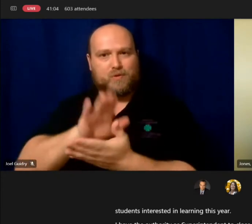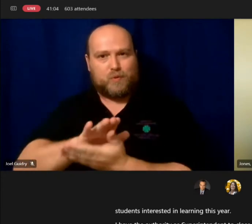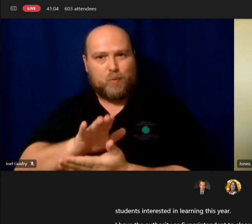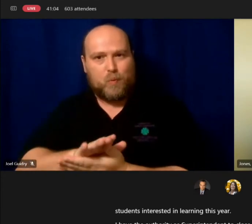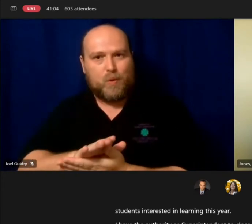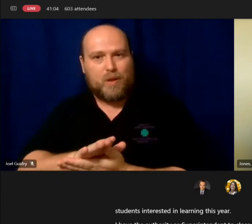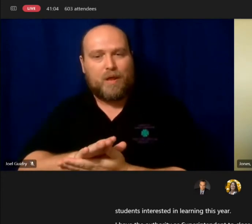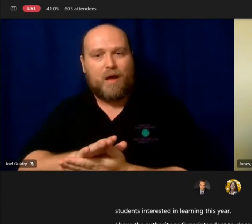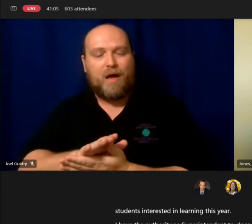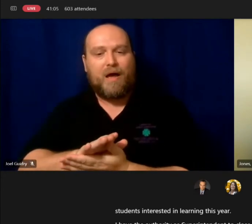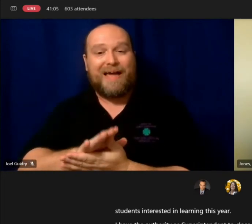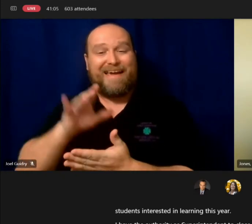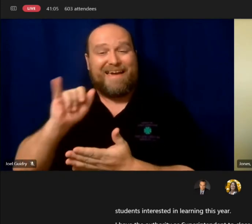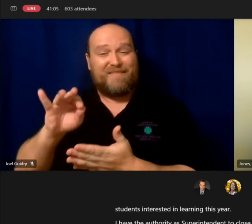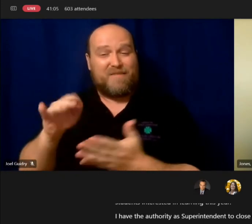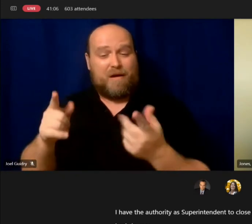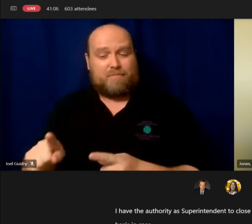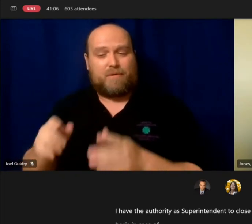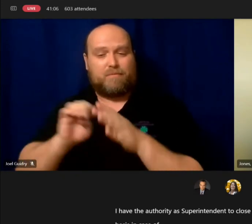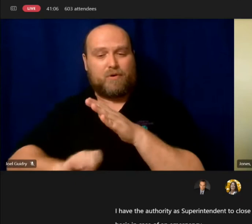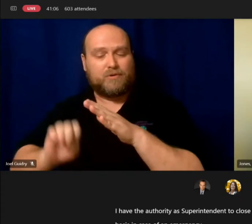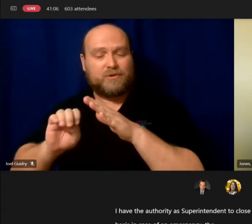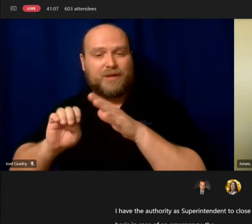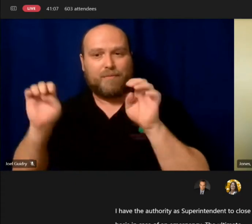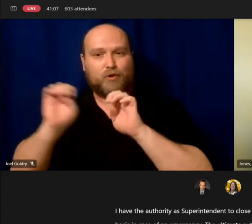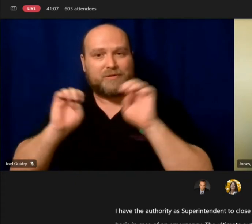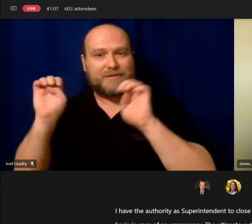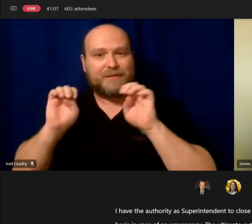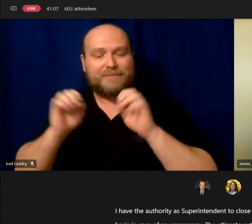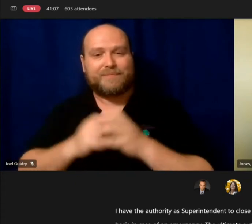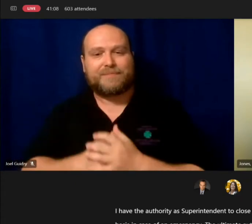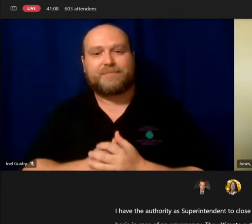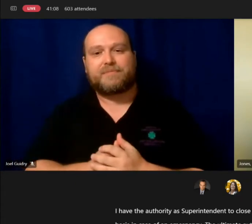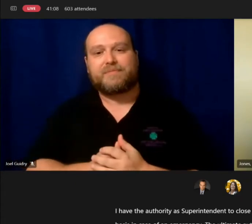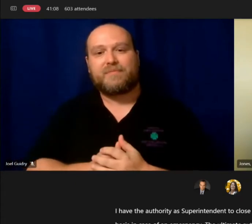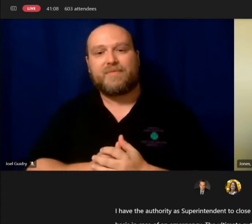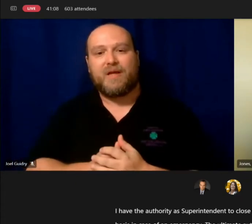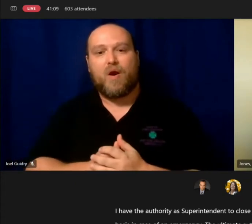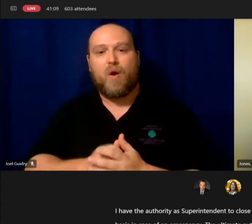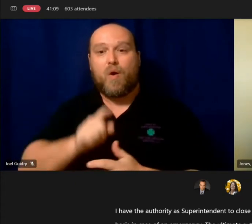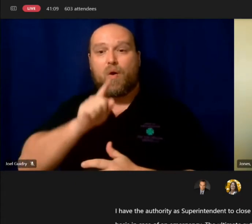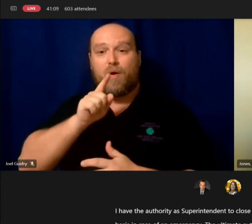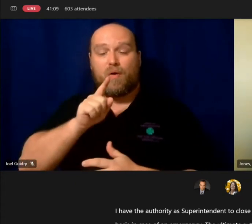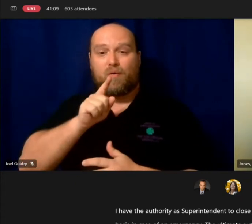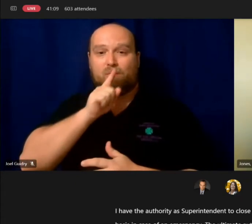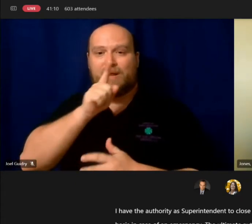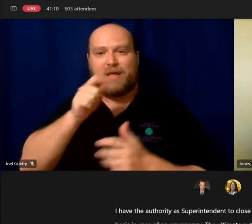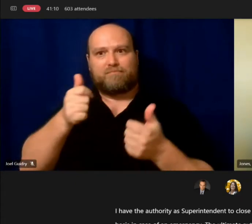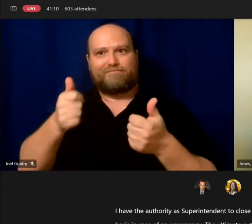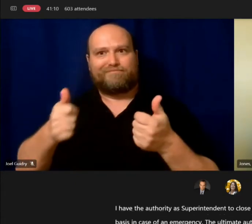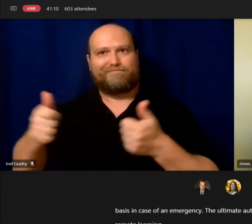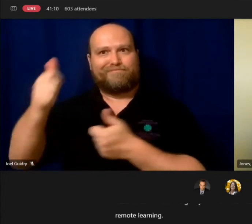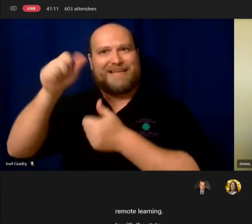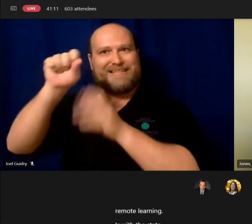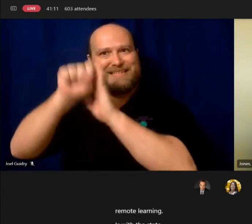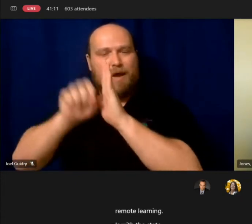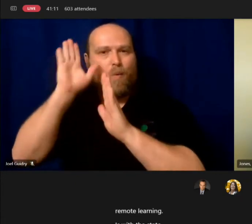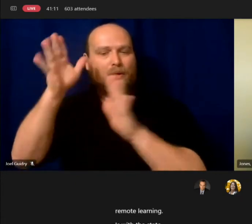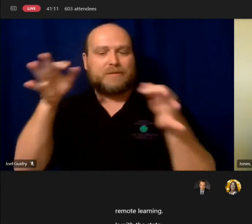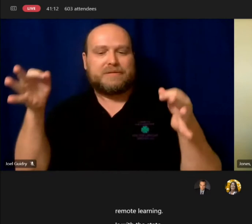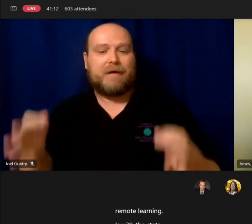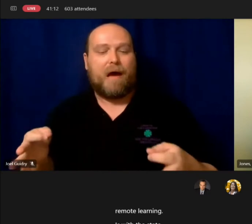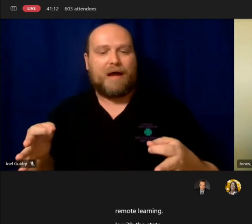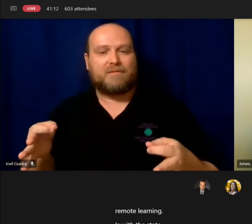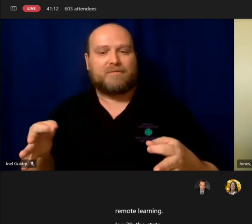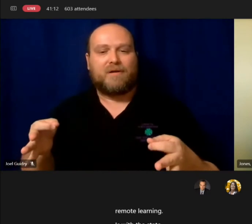the ultimate authority for returning to 100% remote learning is with the state. So I,